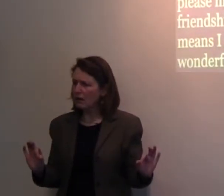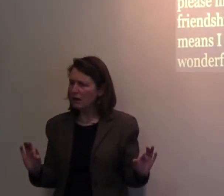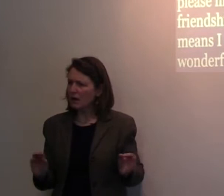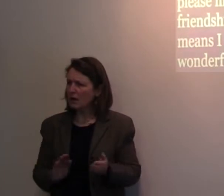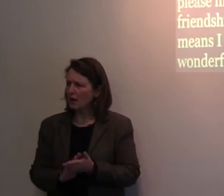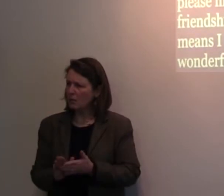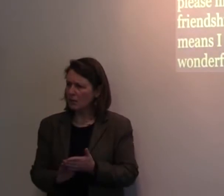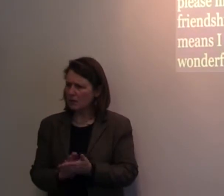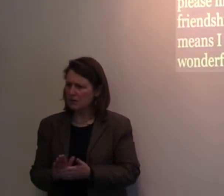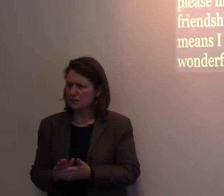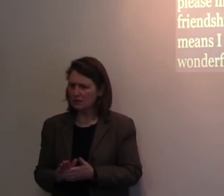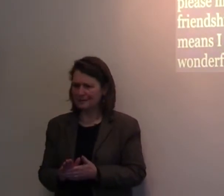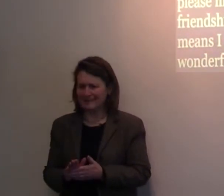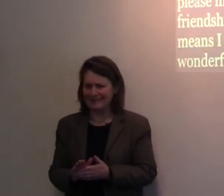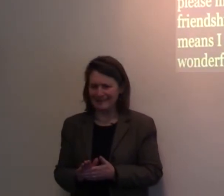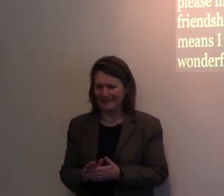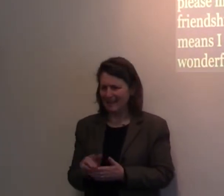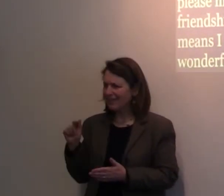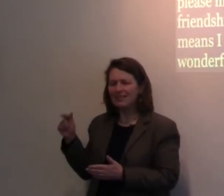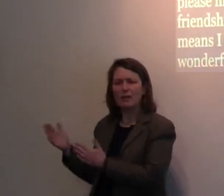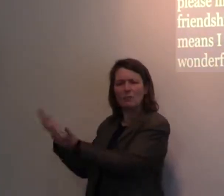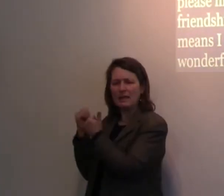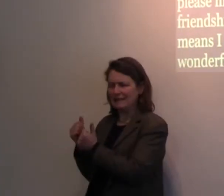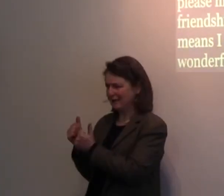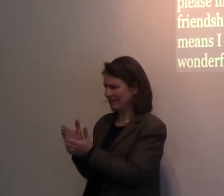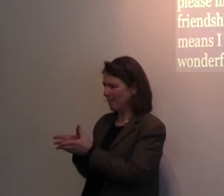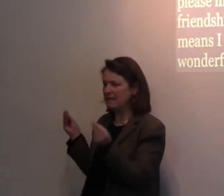means I am missing out on this wonderful blessing.